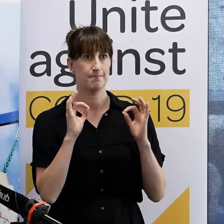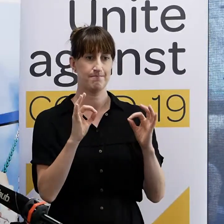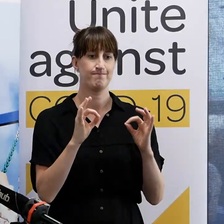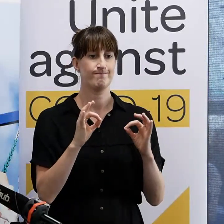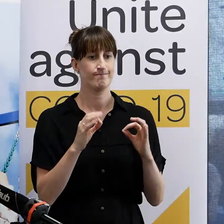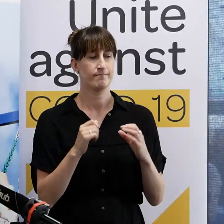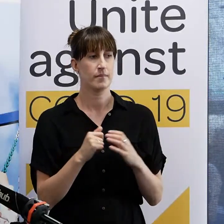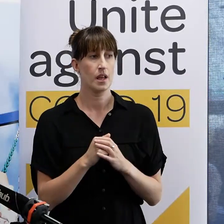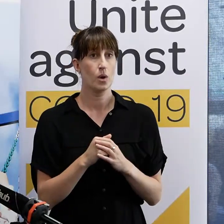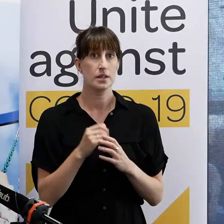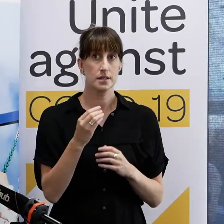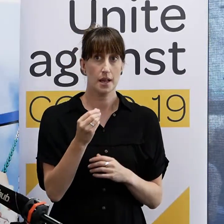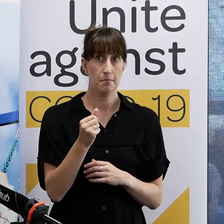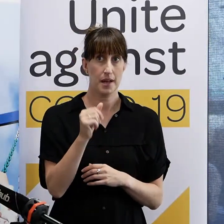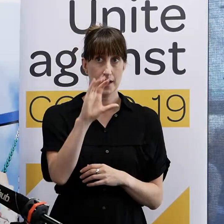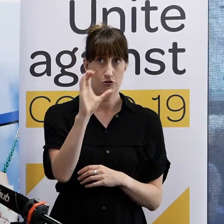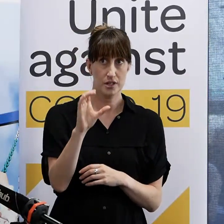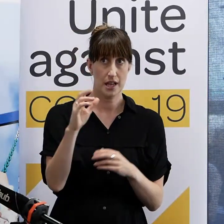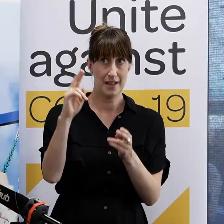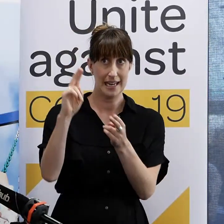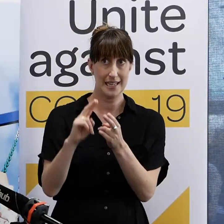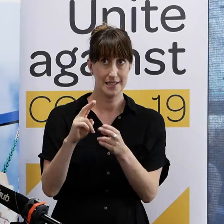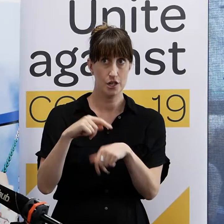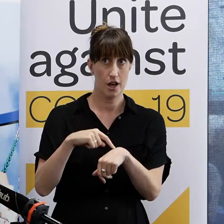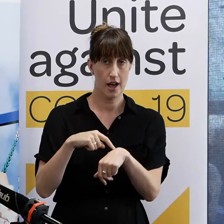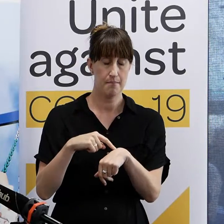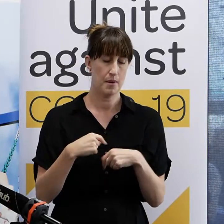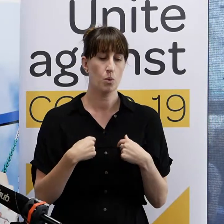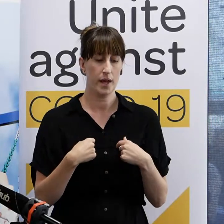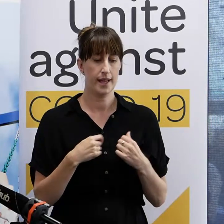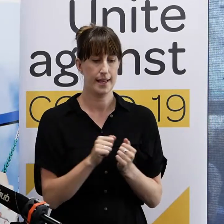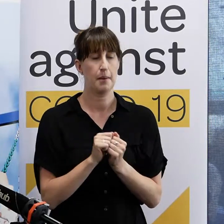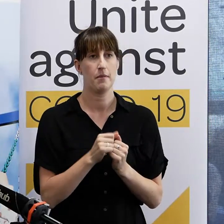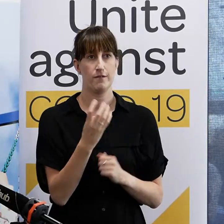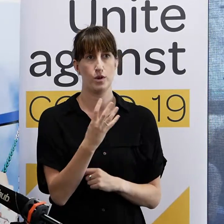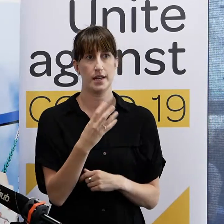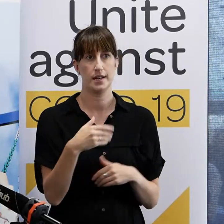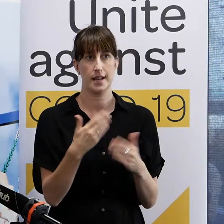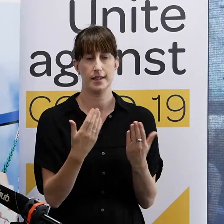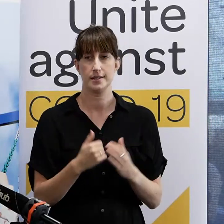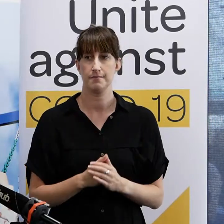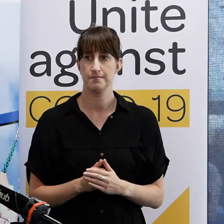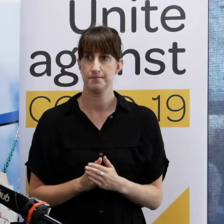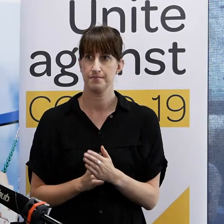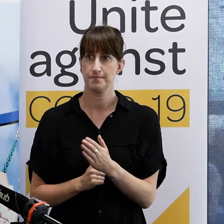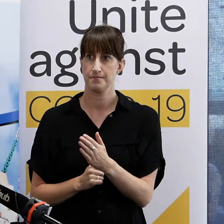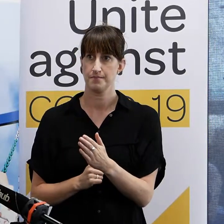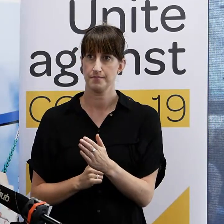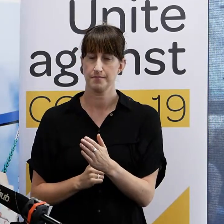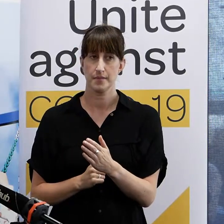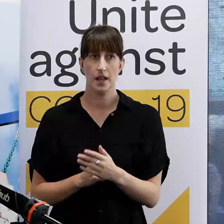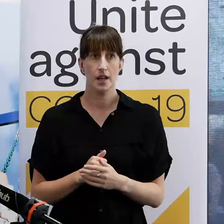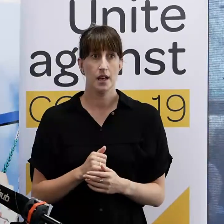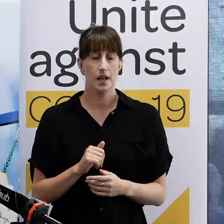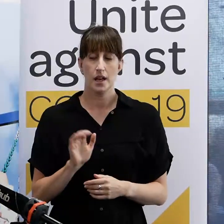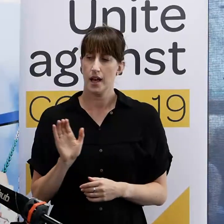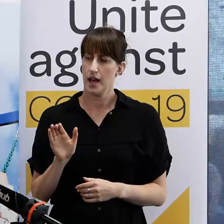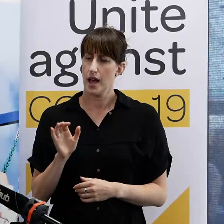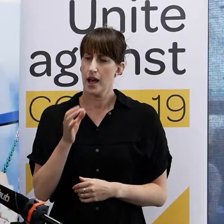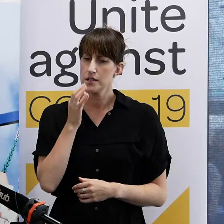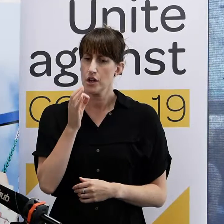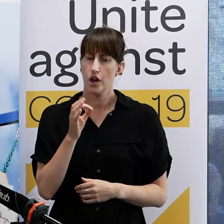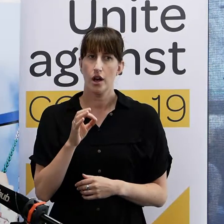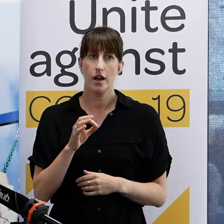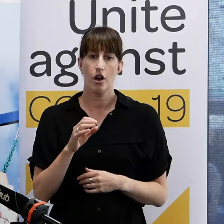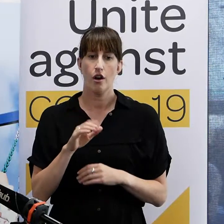We're planning to stick with the 14 days at this point, and that's served us well today. Dr. Bloomfield, the Māori King received the vaccination